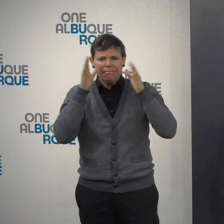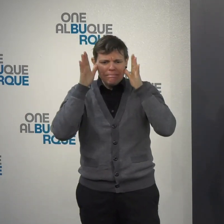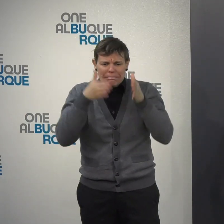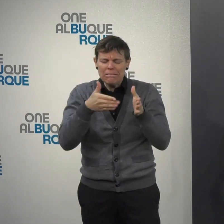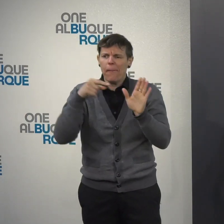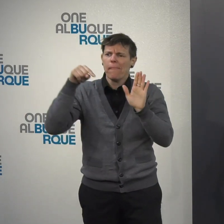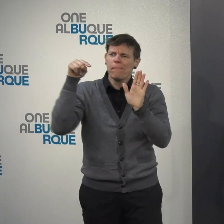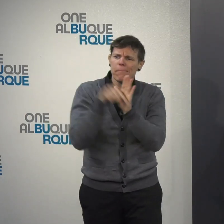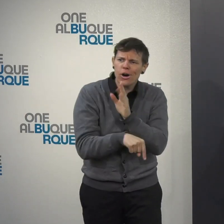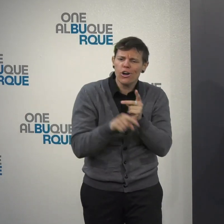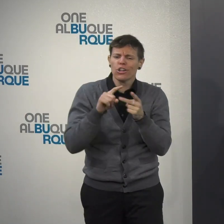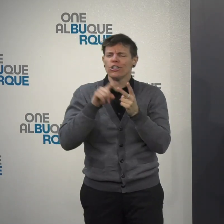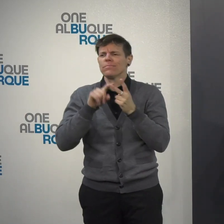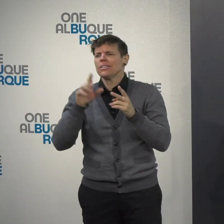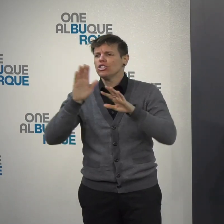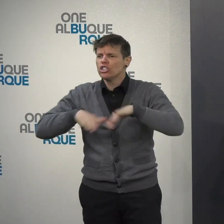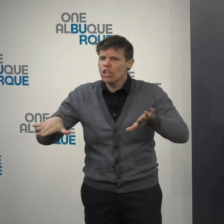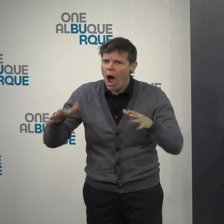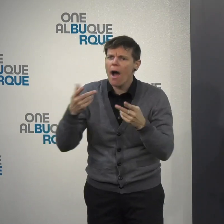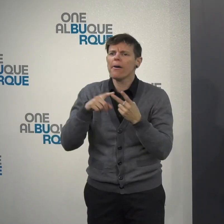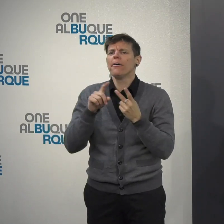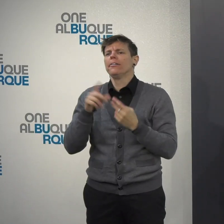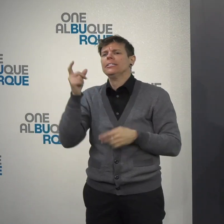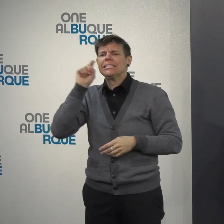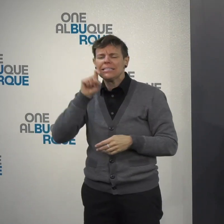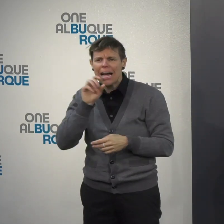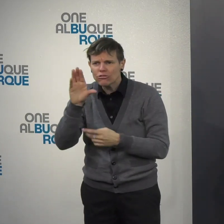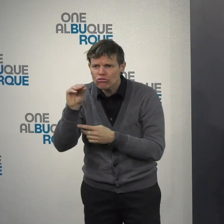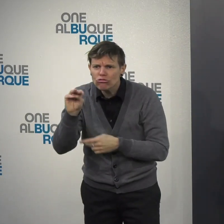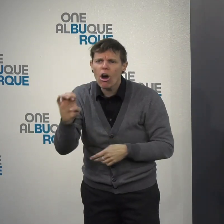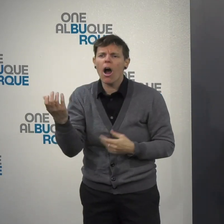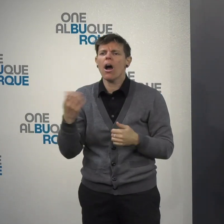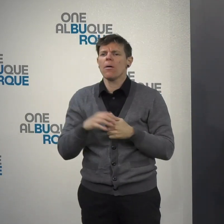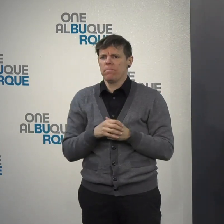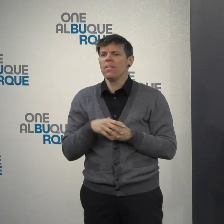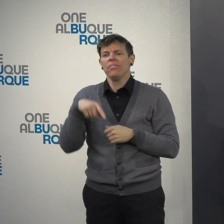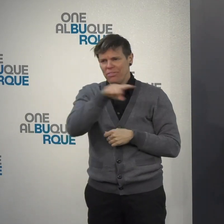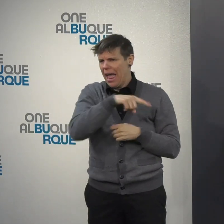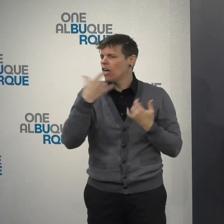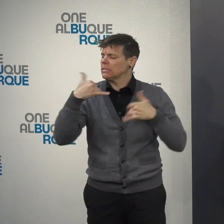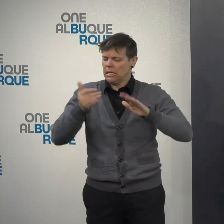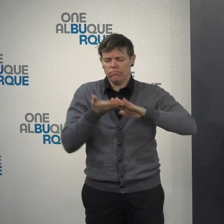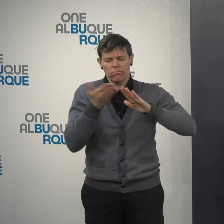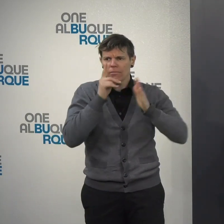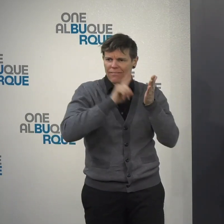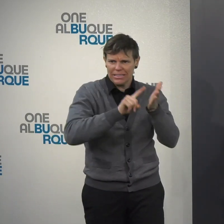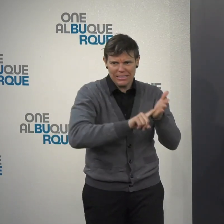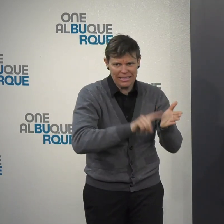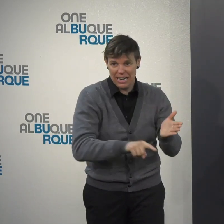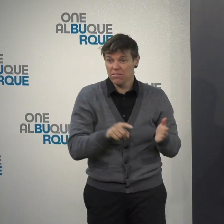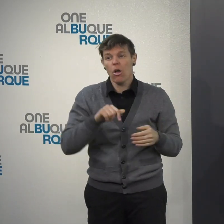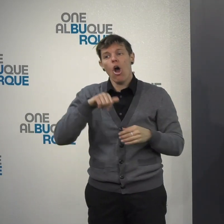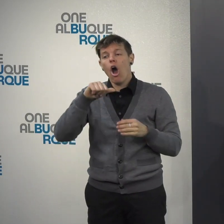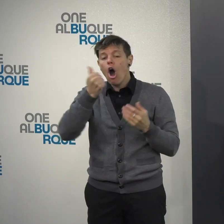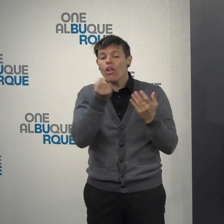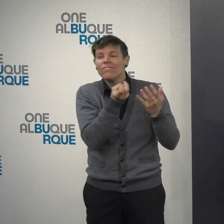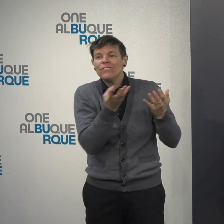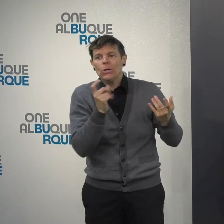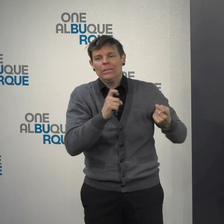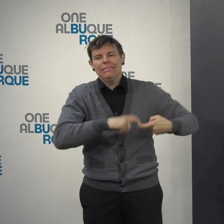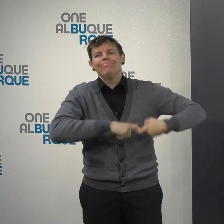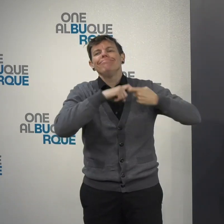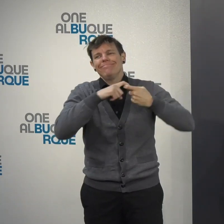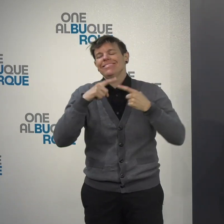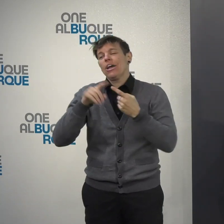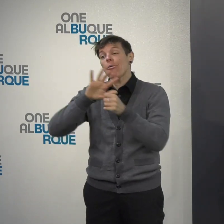that nature, violent crimes, won't be impacted as much as some of the other units. Again, now we'll have a total of up to